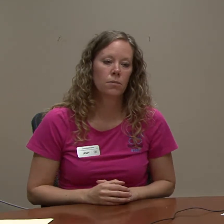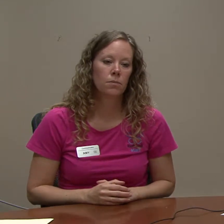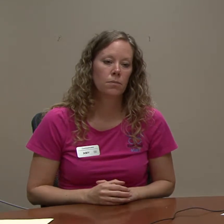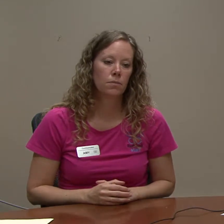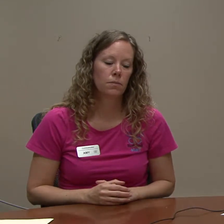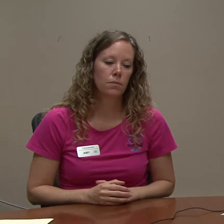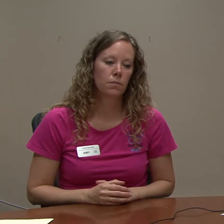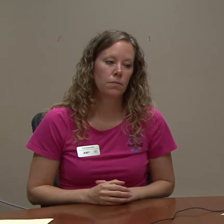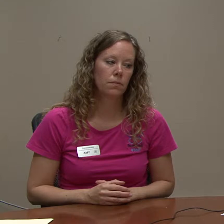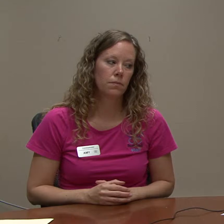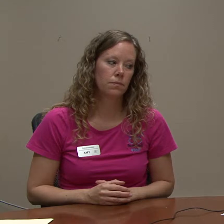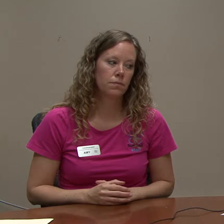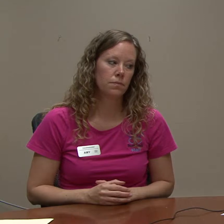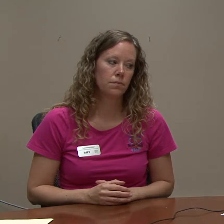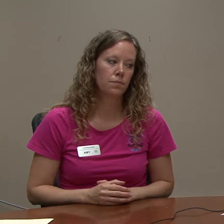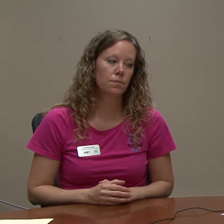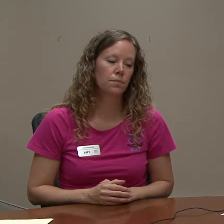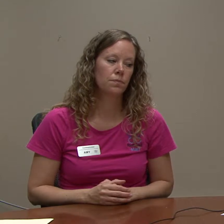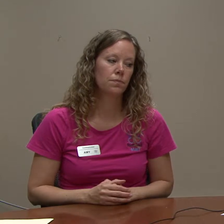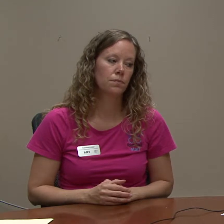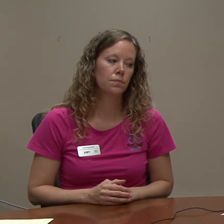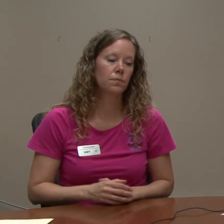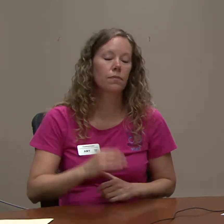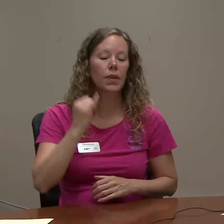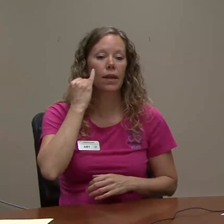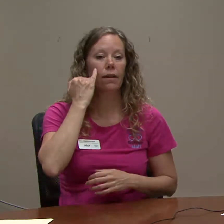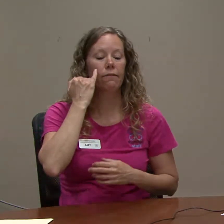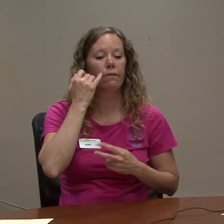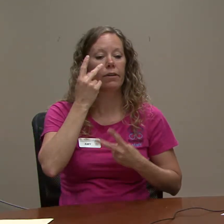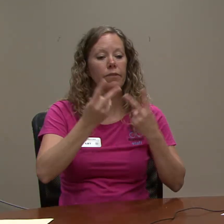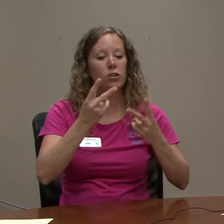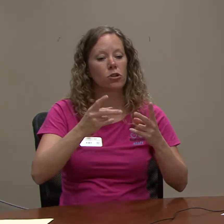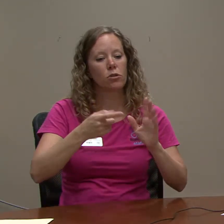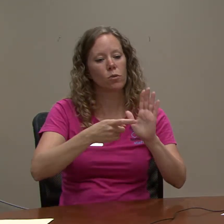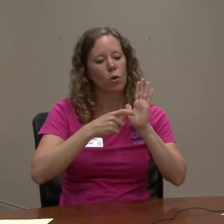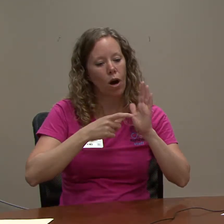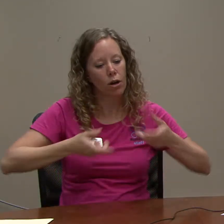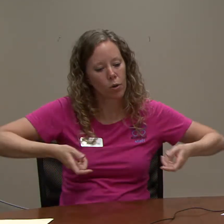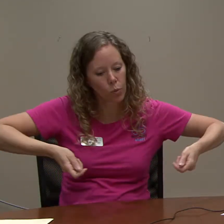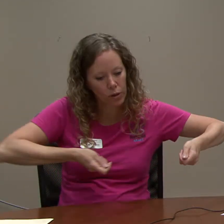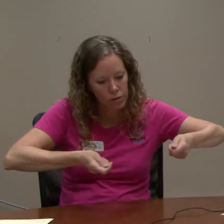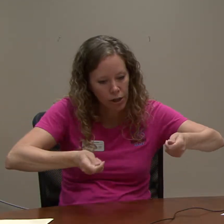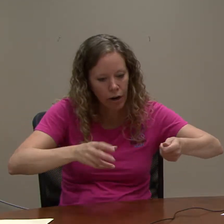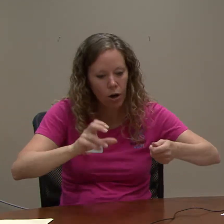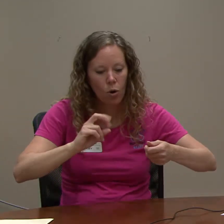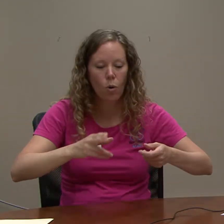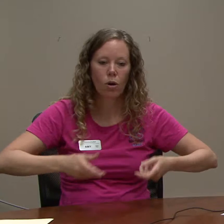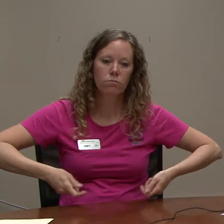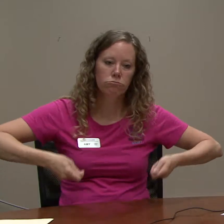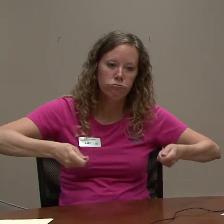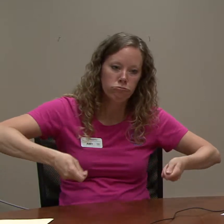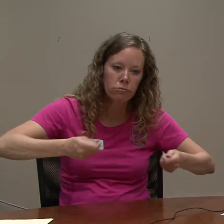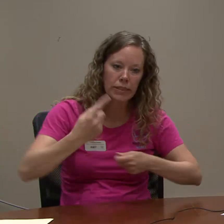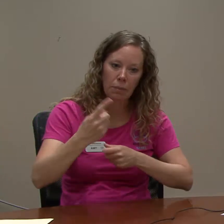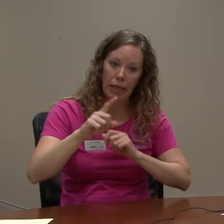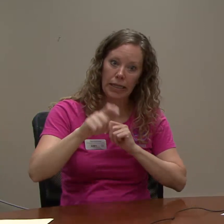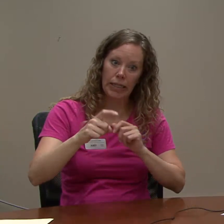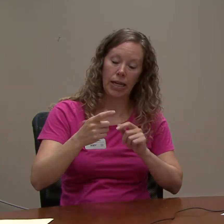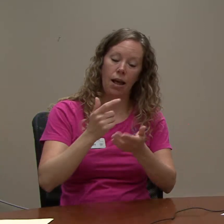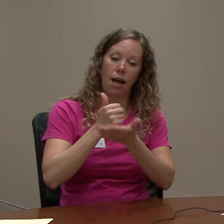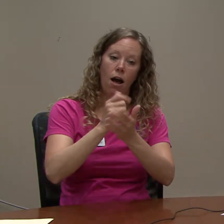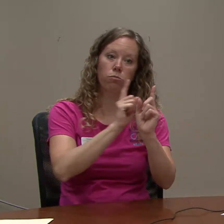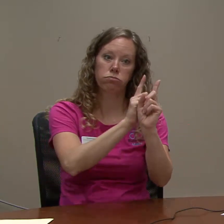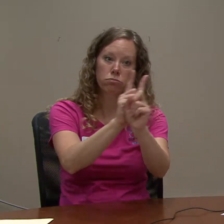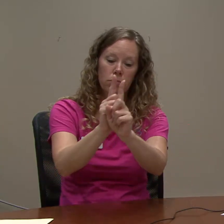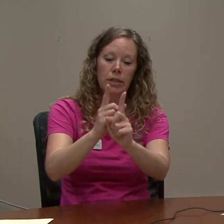Note, if further transporting assistance for a visitor is required, please ensure this is identified to the scheduler at the time